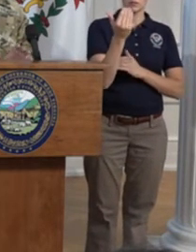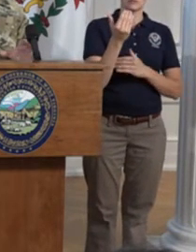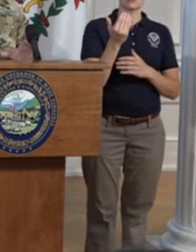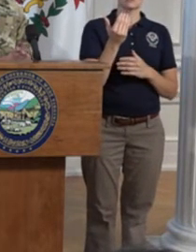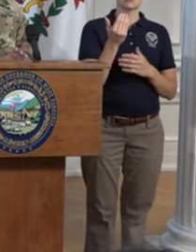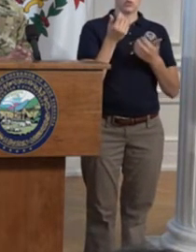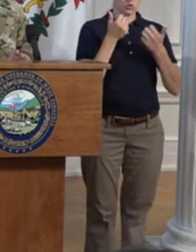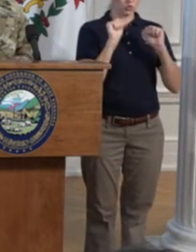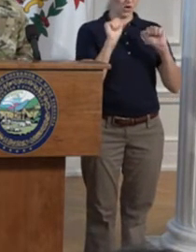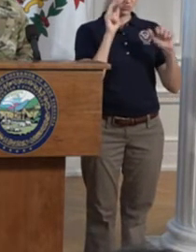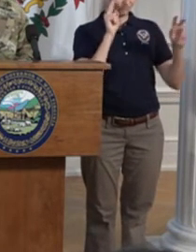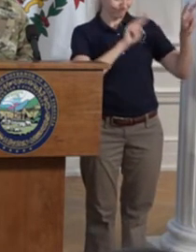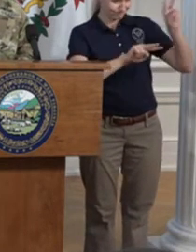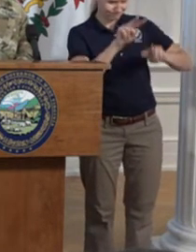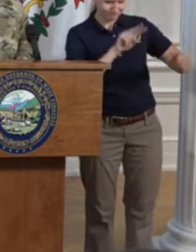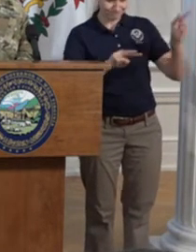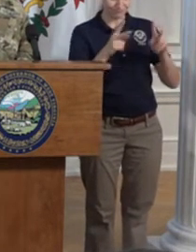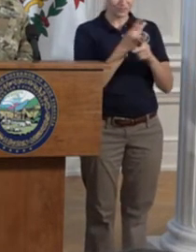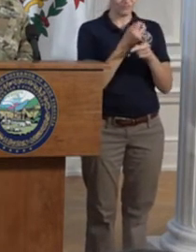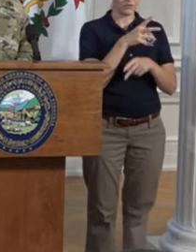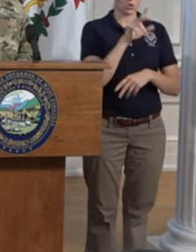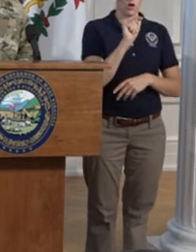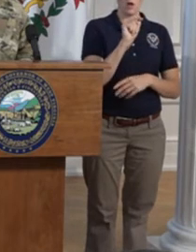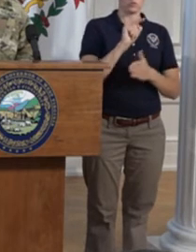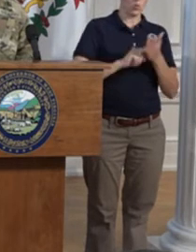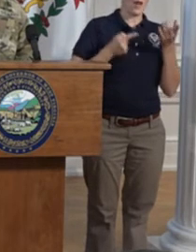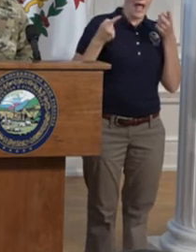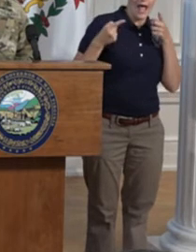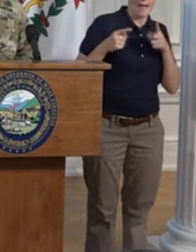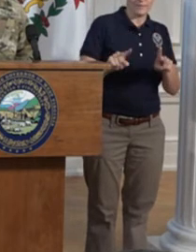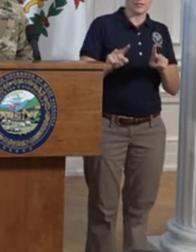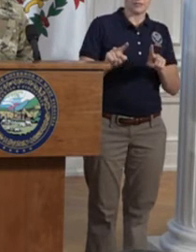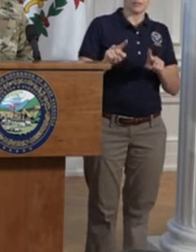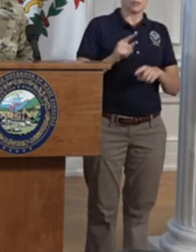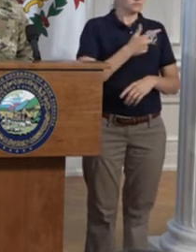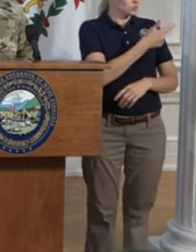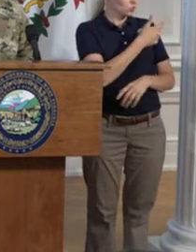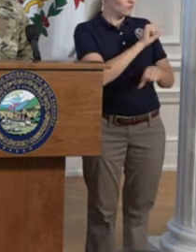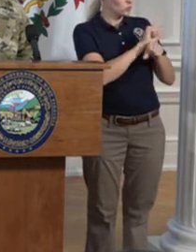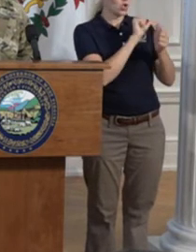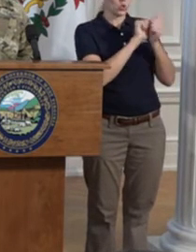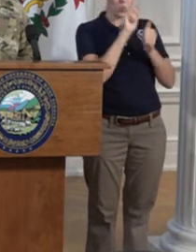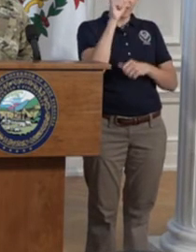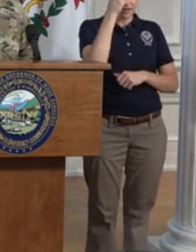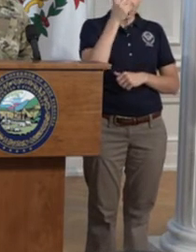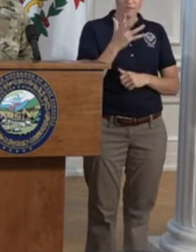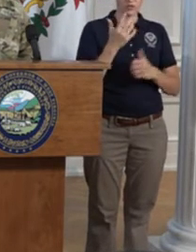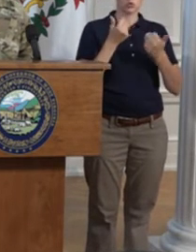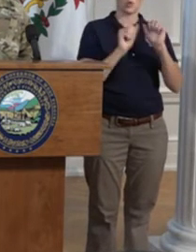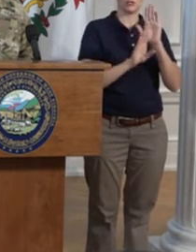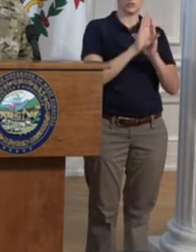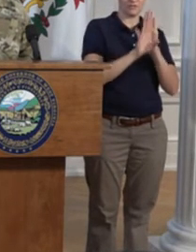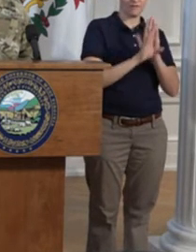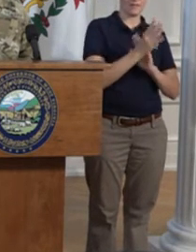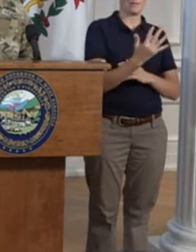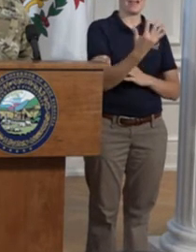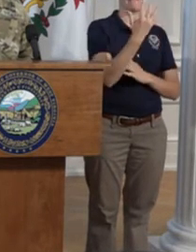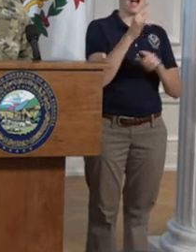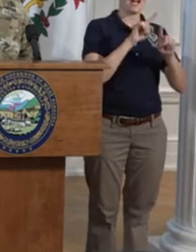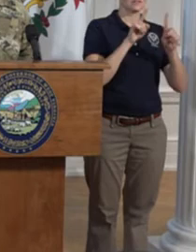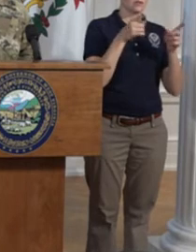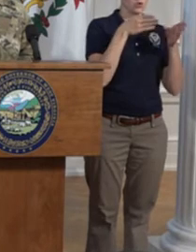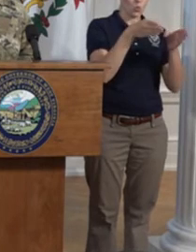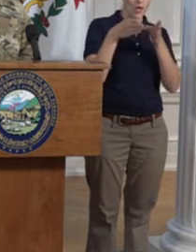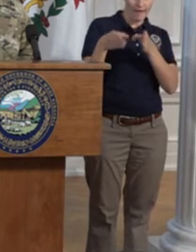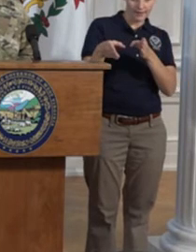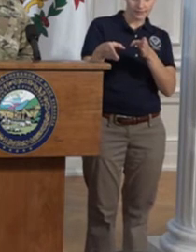understanding the magnitude of what we were facing, Jimmy Jeanette and I worked with the governor to develop 5 lines of effort that we thought would be